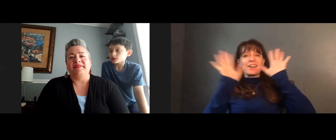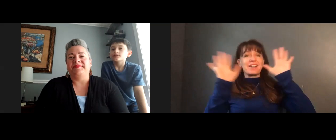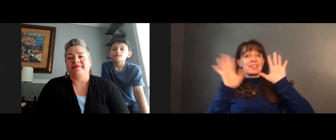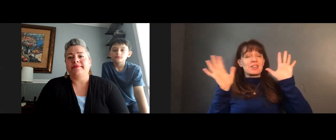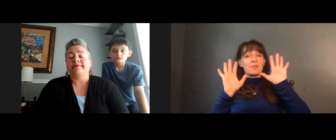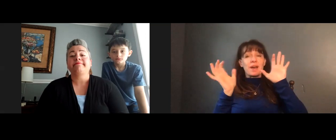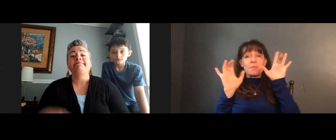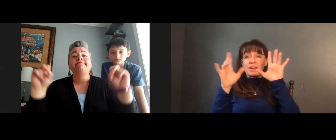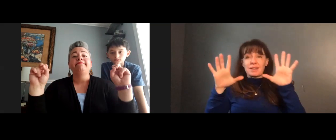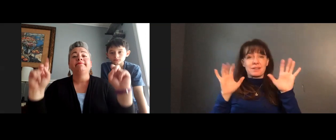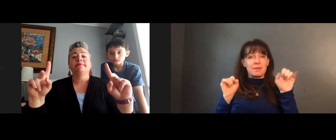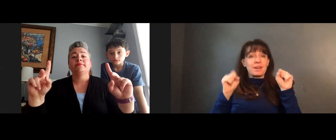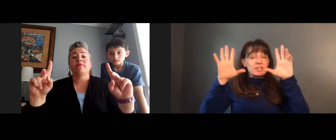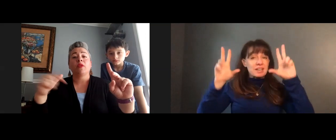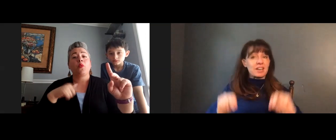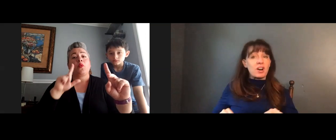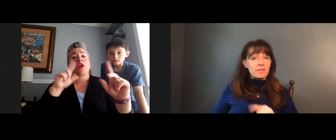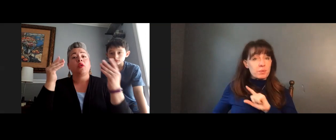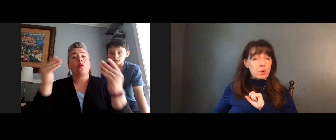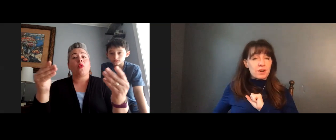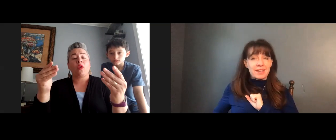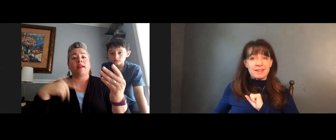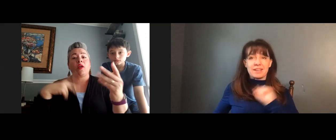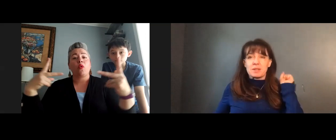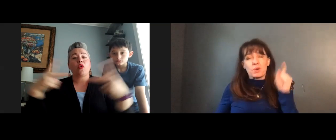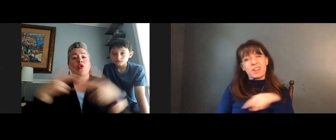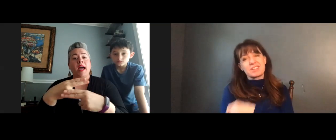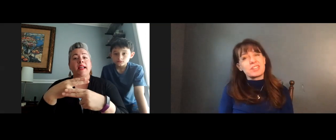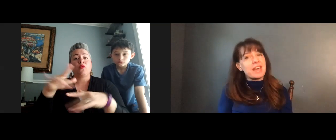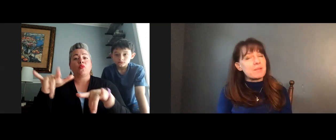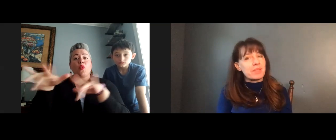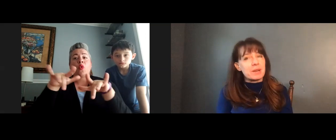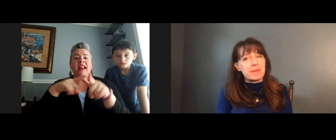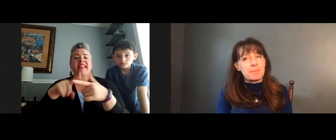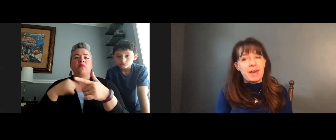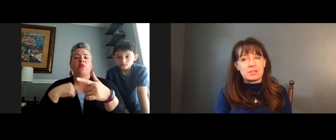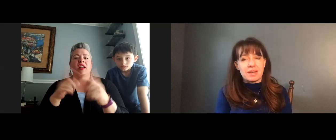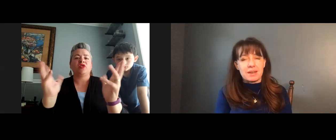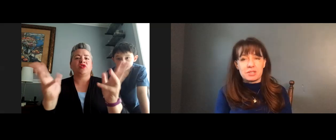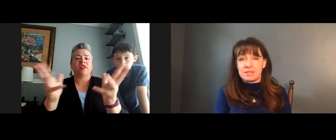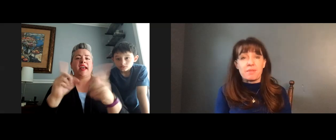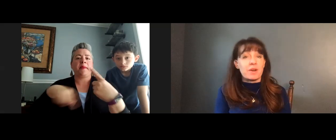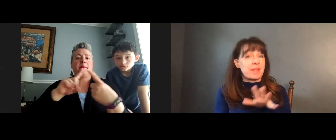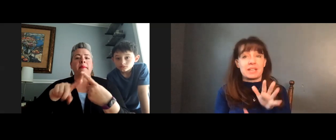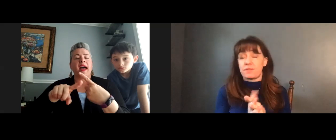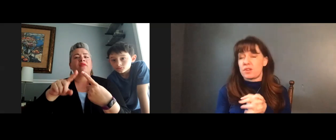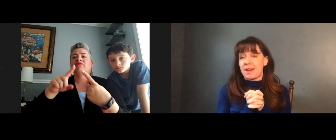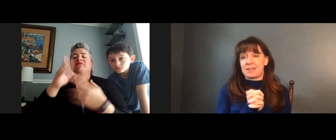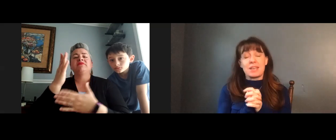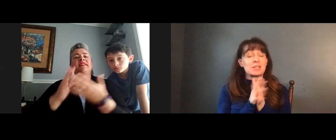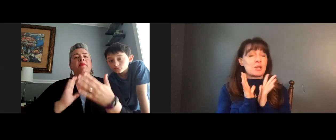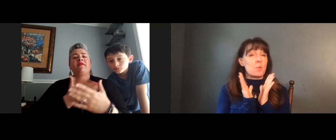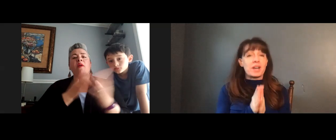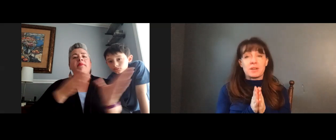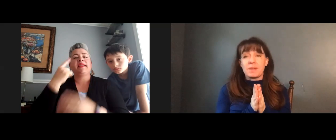all right so we're gonna i'm actually gonna cut off the recording because then we're gonna chit chat a little bit about uh just some of our plans for you